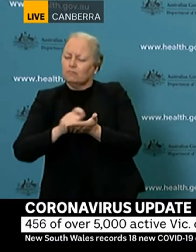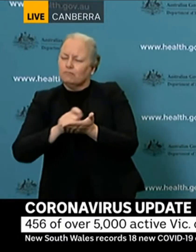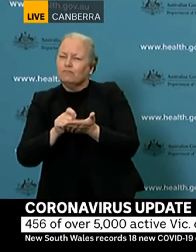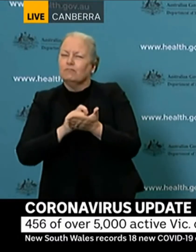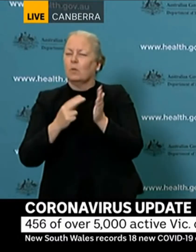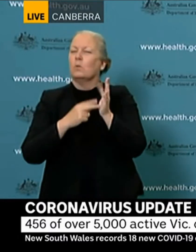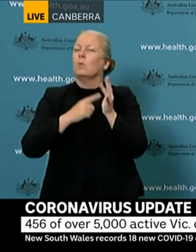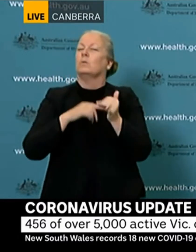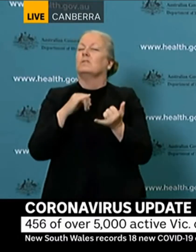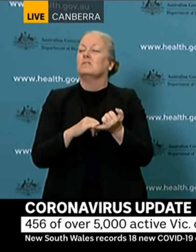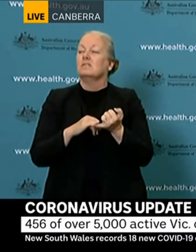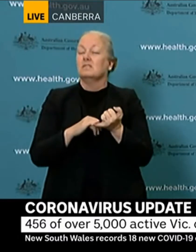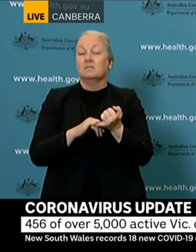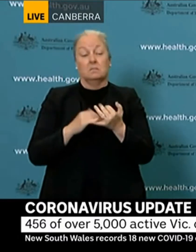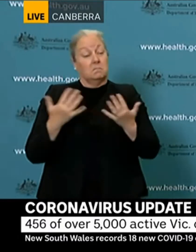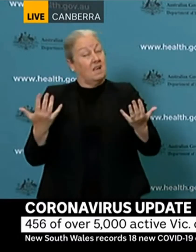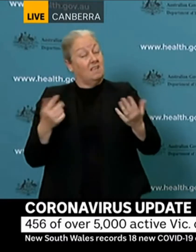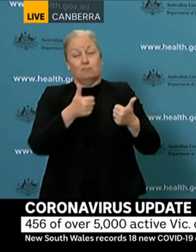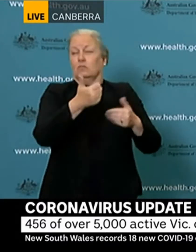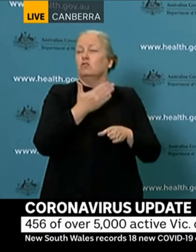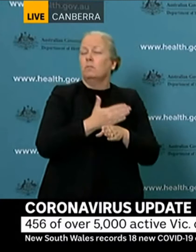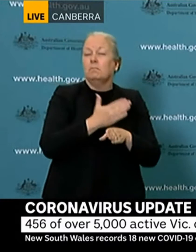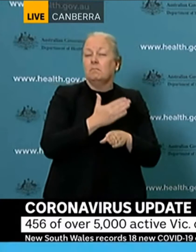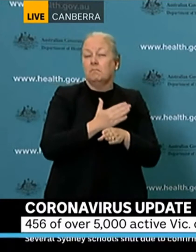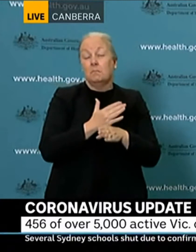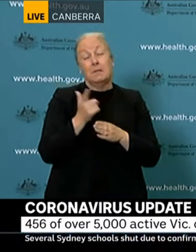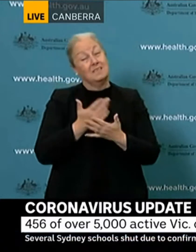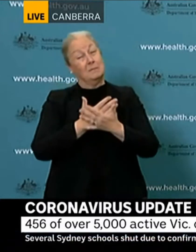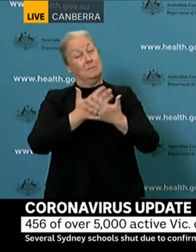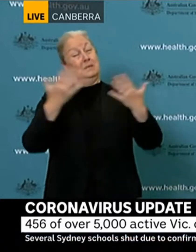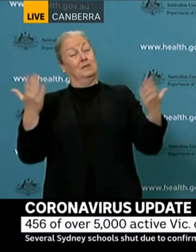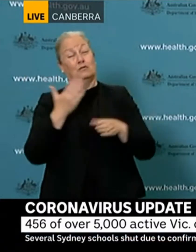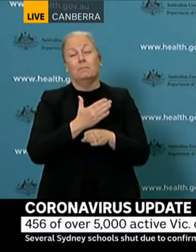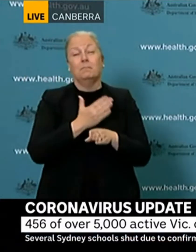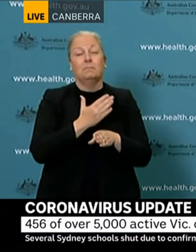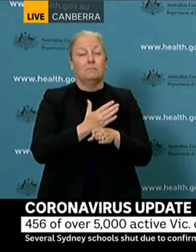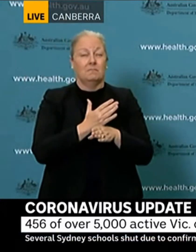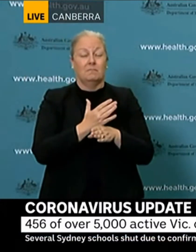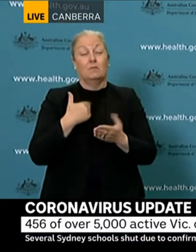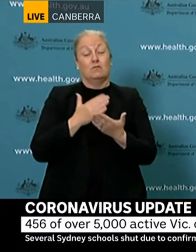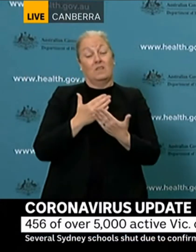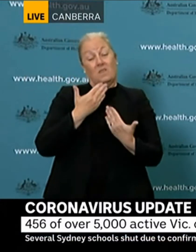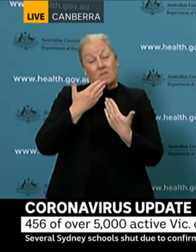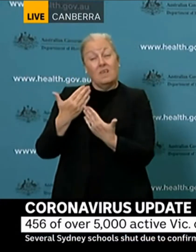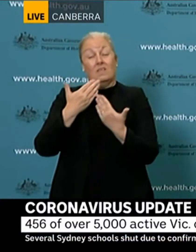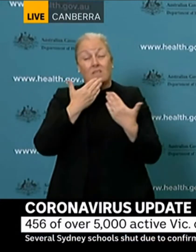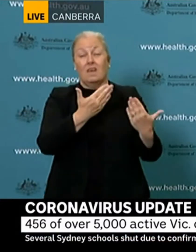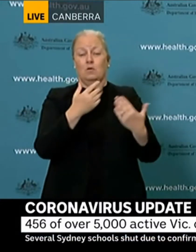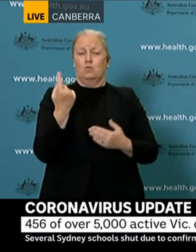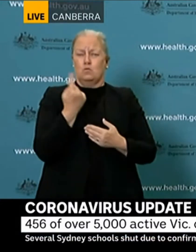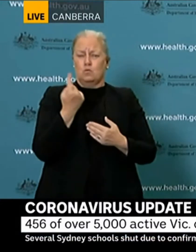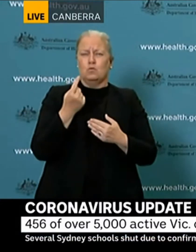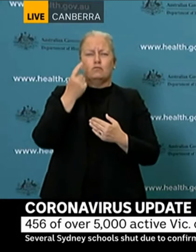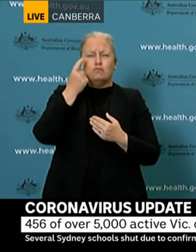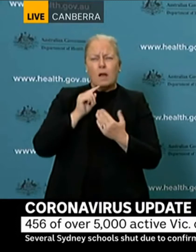But that's being done efficiently, but it is an enormous effort, and I think all credit to the people that are doing that